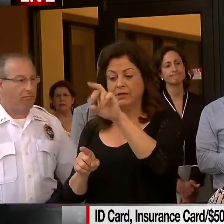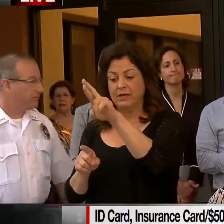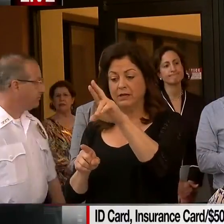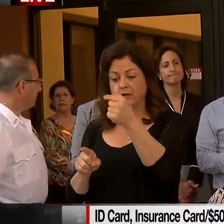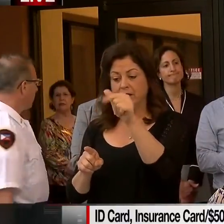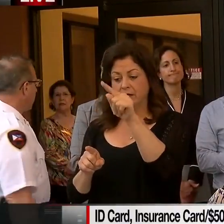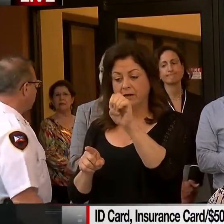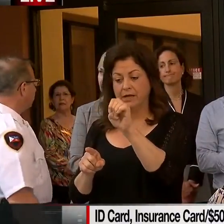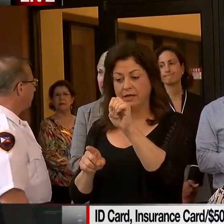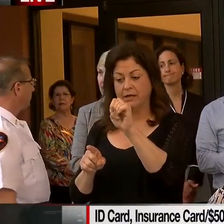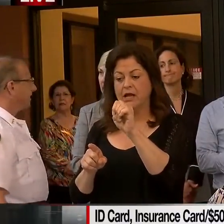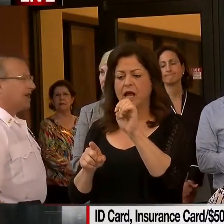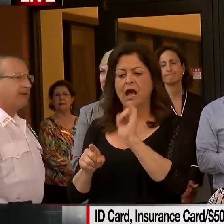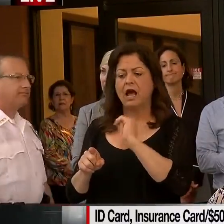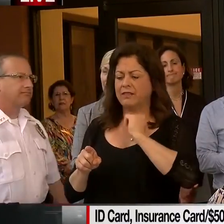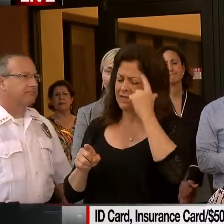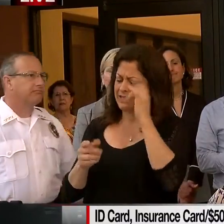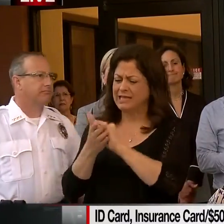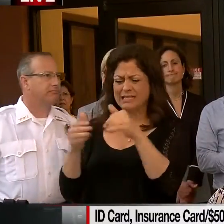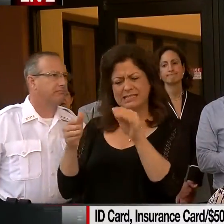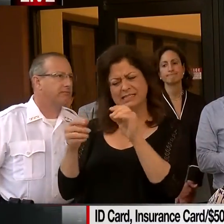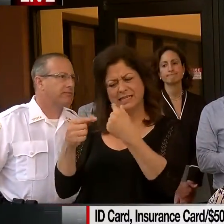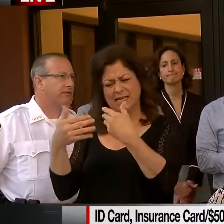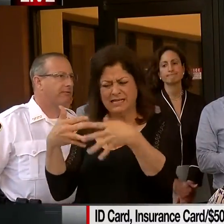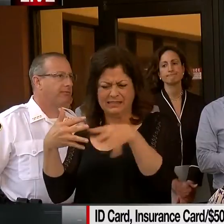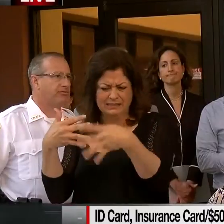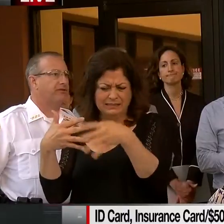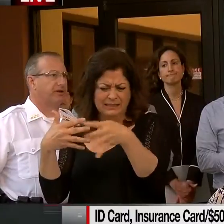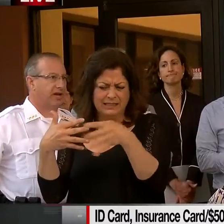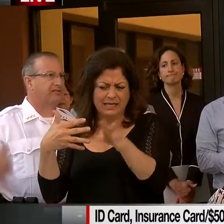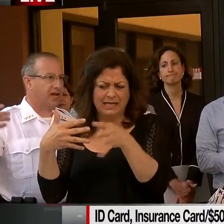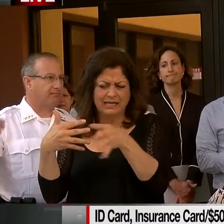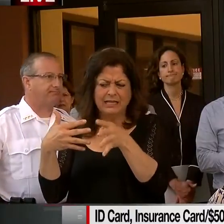So Chief Morgan through Souvenir Gate?